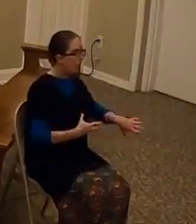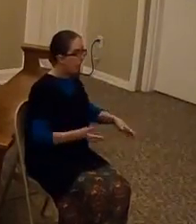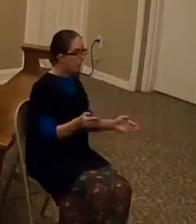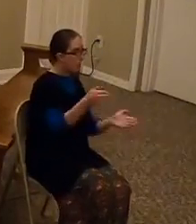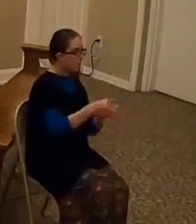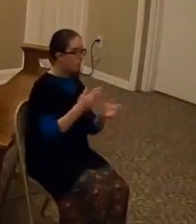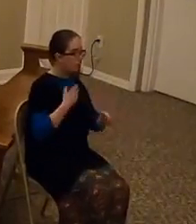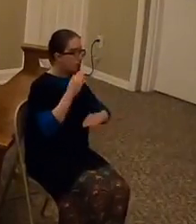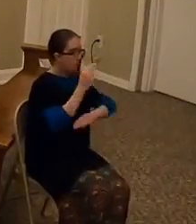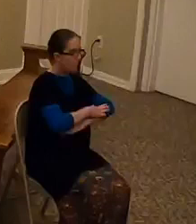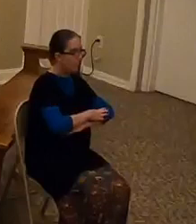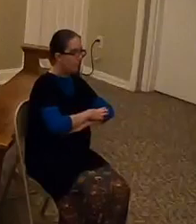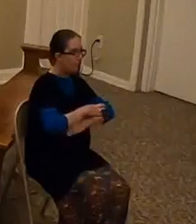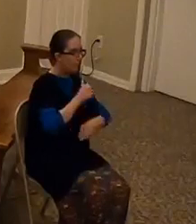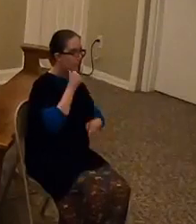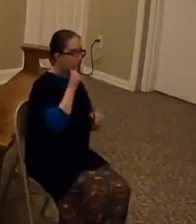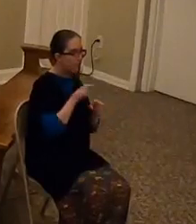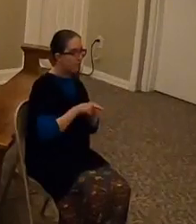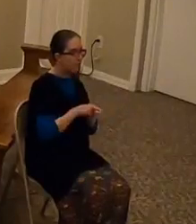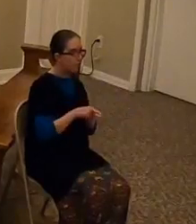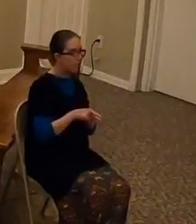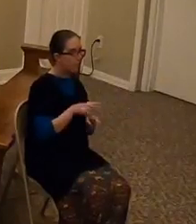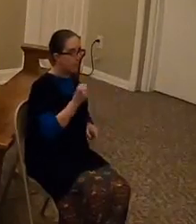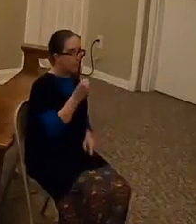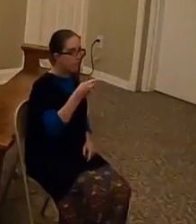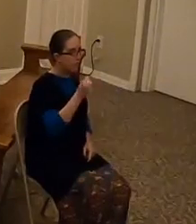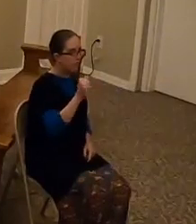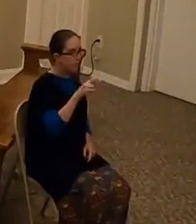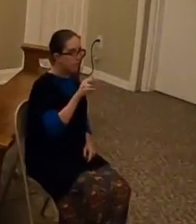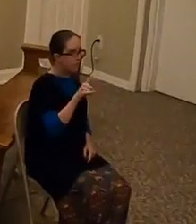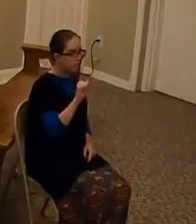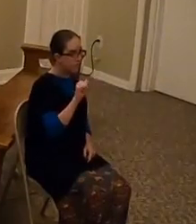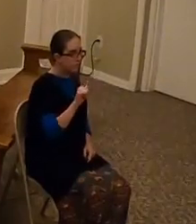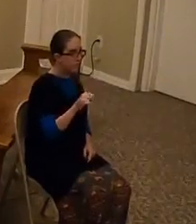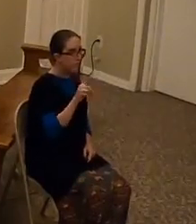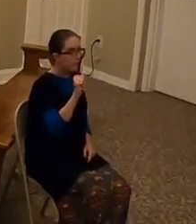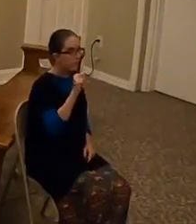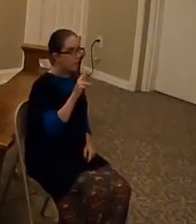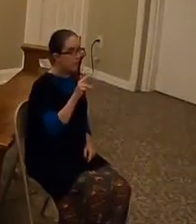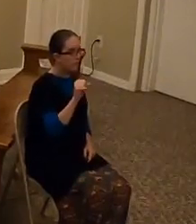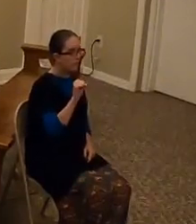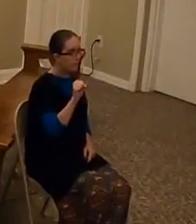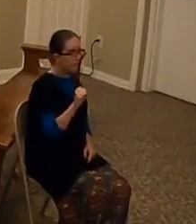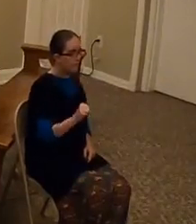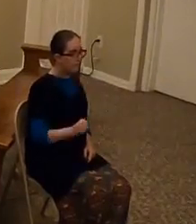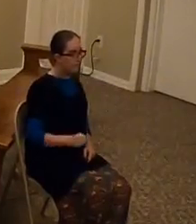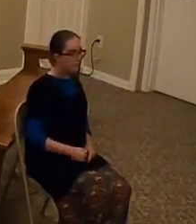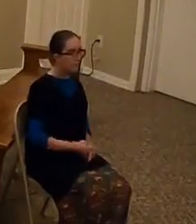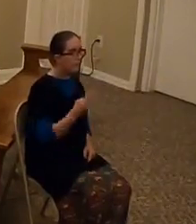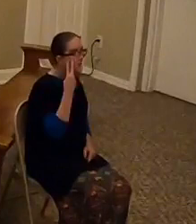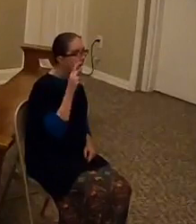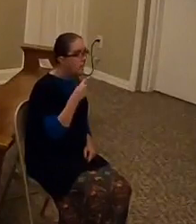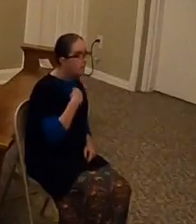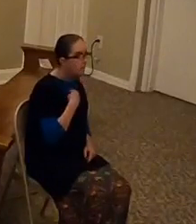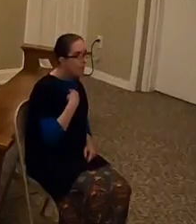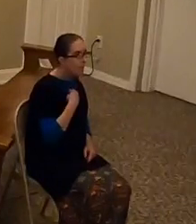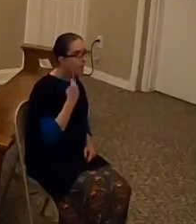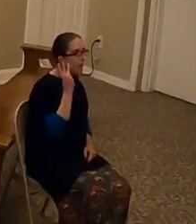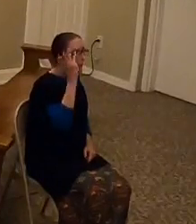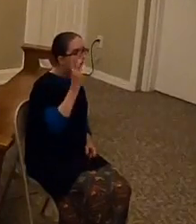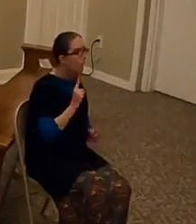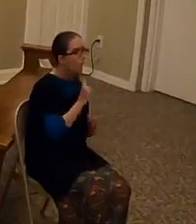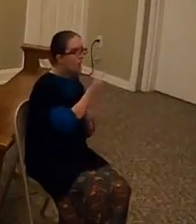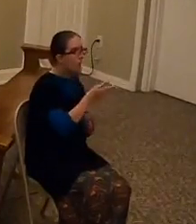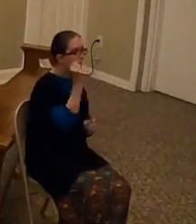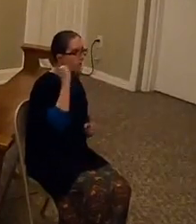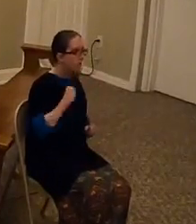table, and Sister Davis looks at me, Sister Shirley Davis, the elder, amen, that we've been knowing for years, looked at me and she said, I was wondering when you